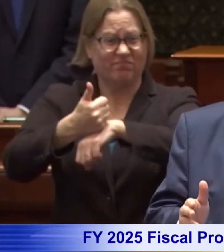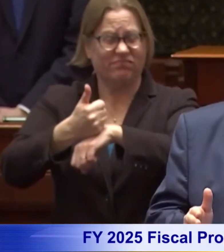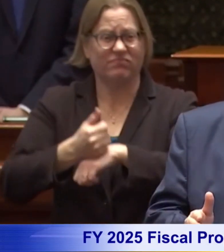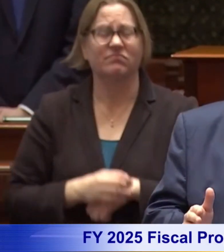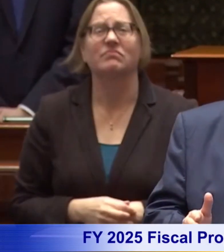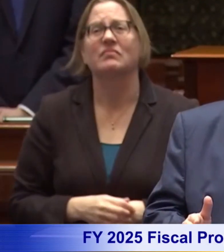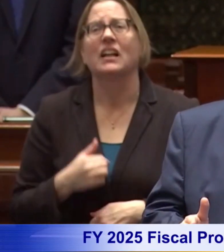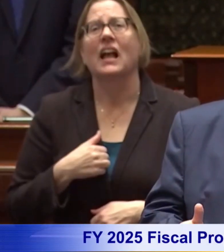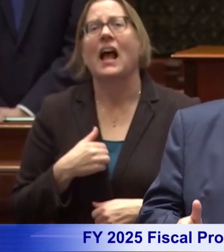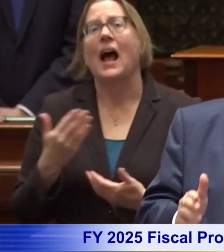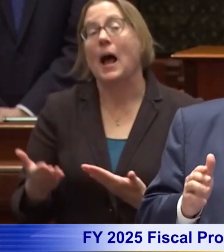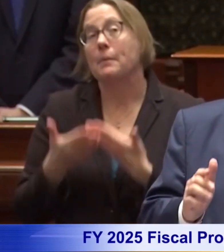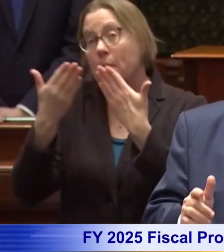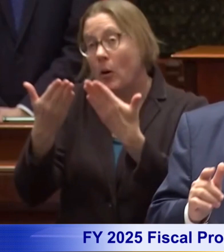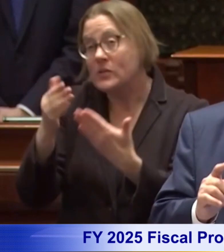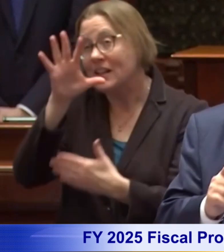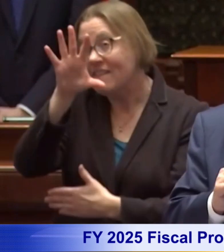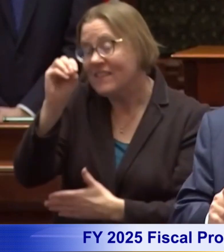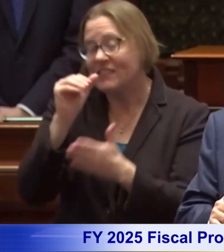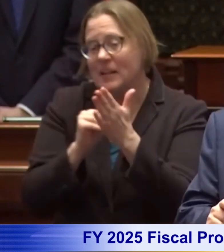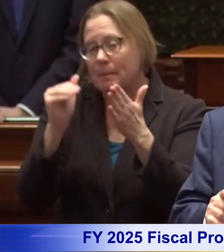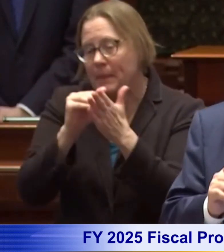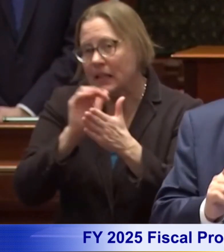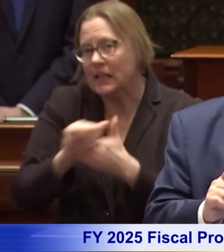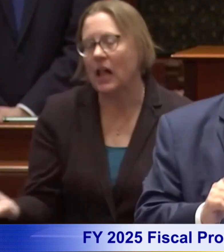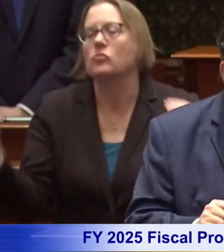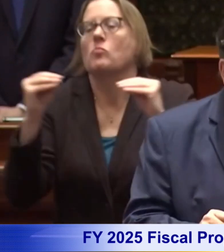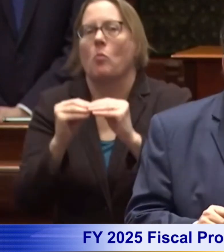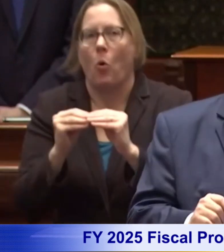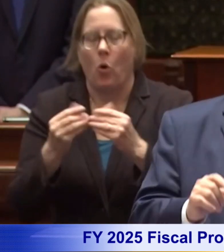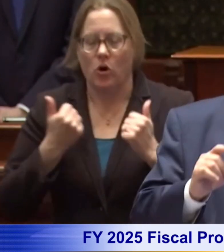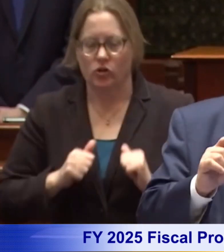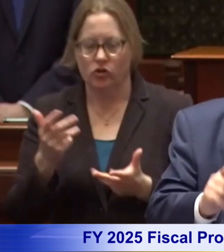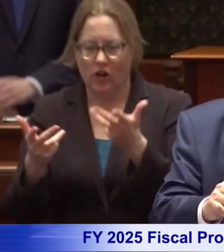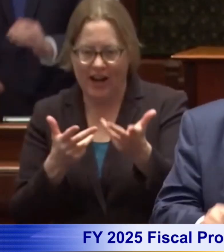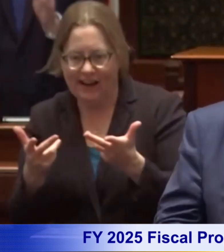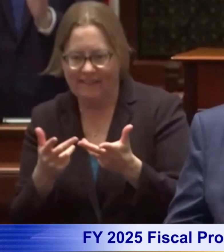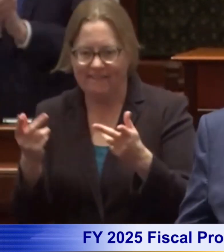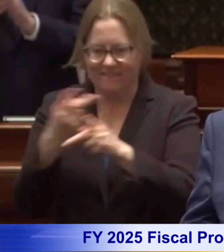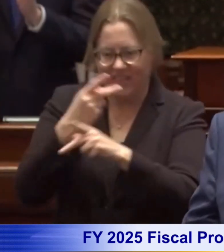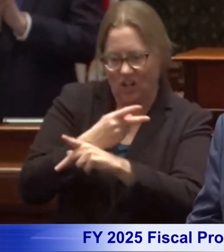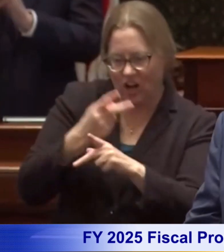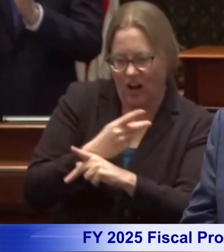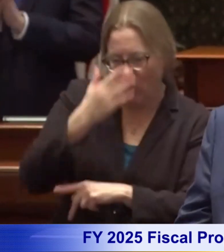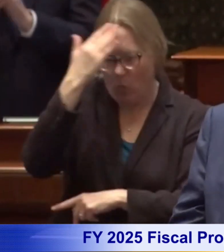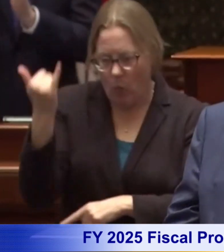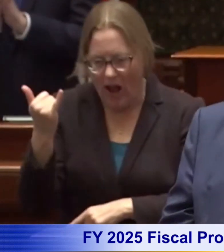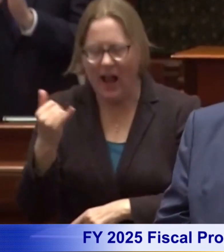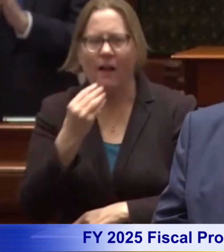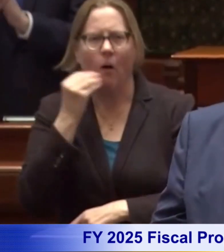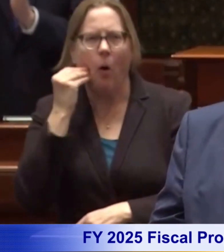additional $50 million to attack the root causes of housing insecurity for Black Illinoisans.